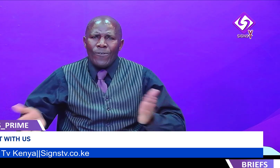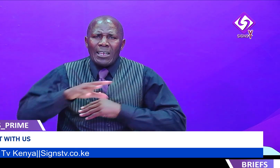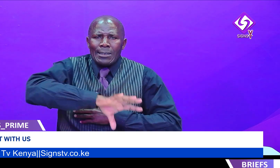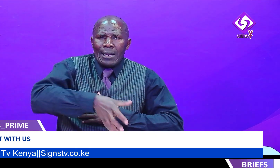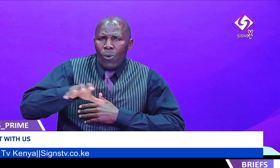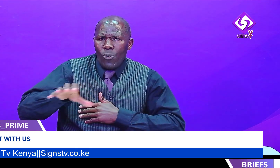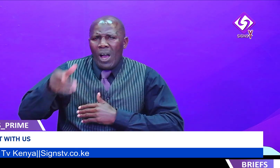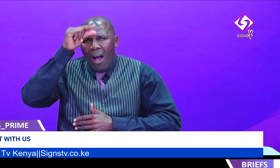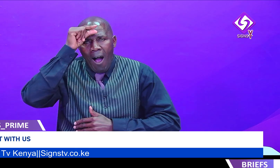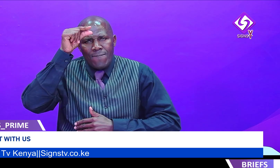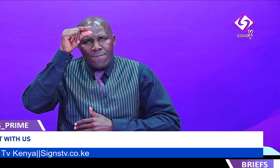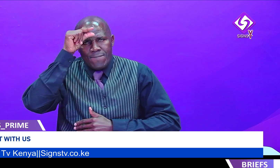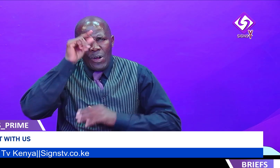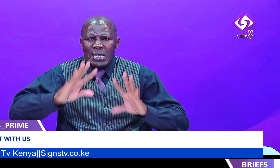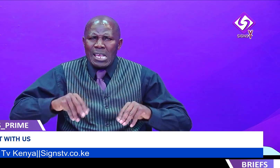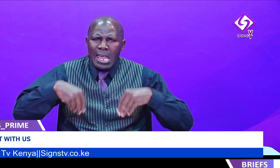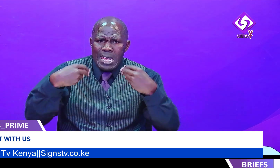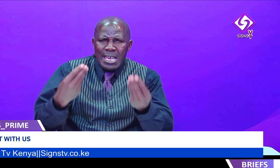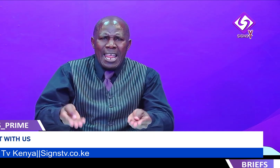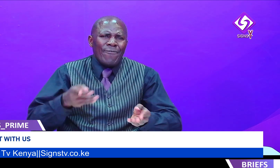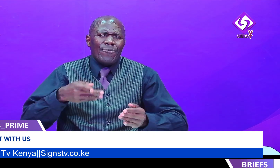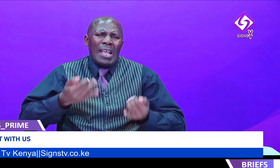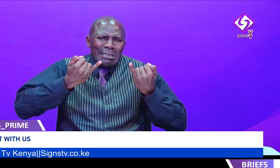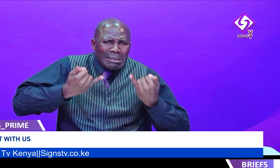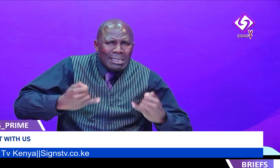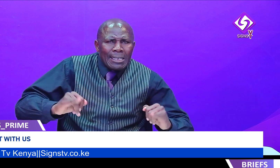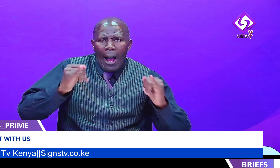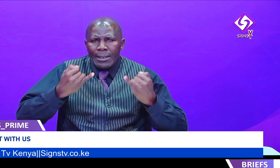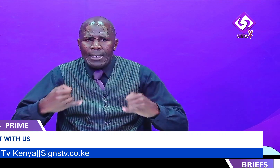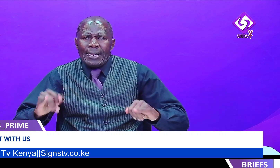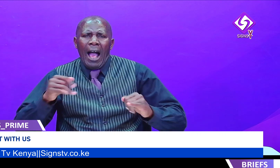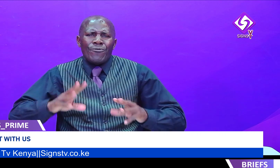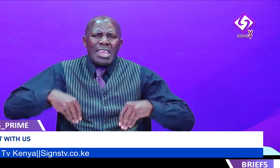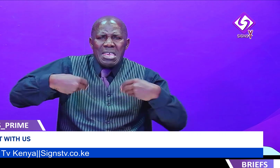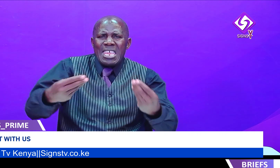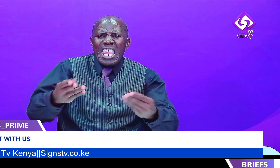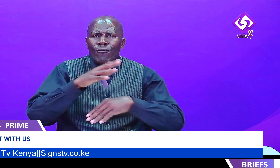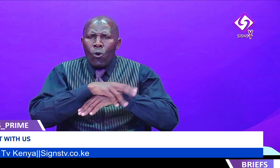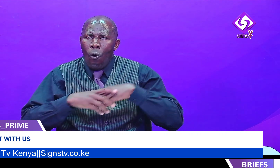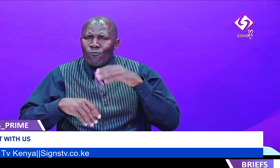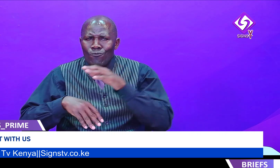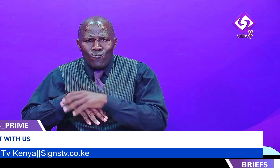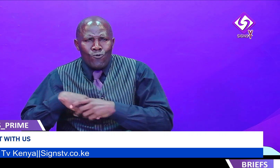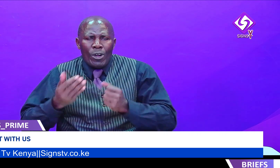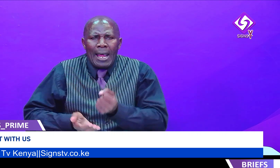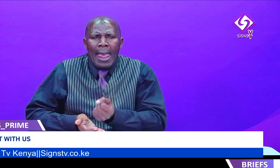CS Duale urged county governments to contribute to these efforts to provide relief to those